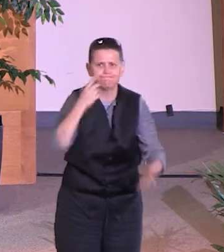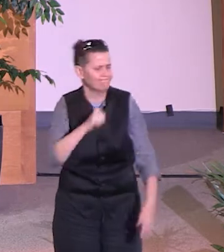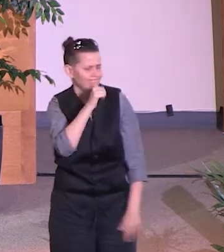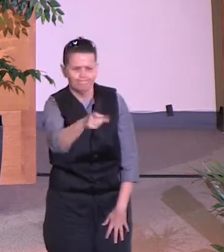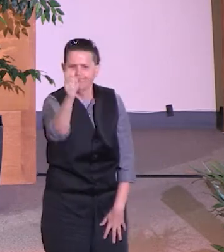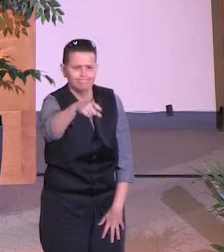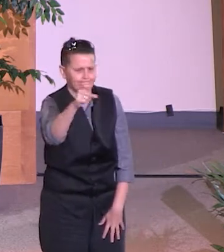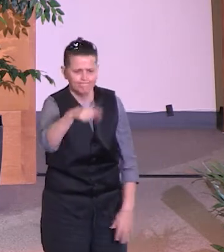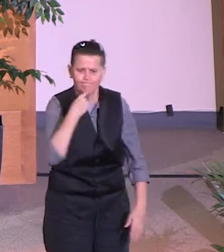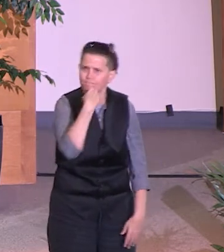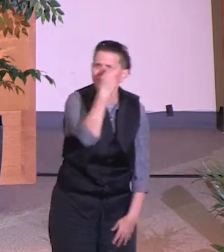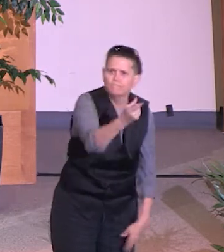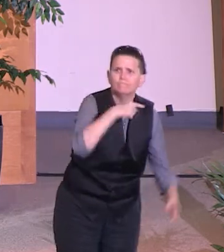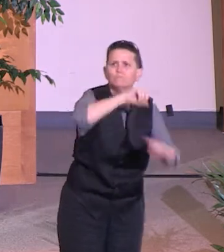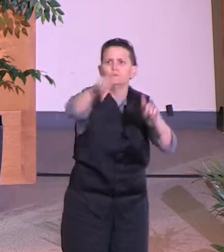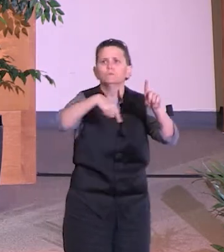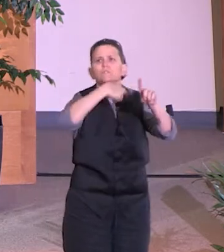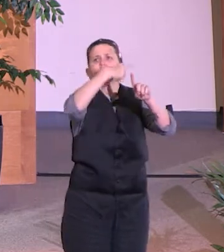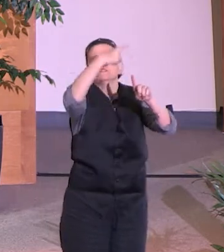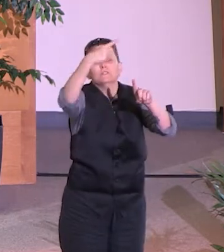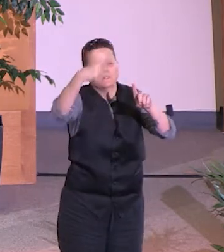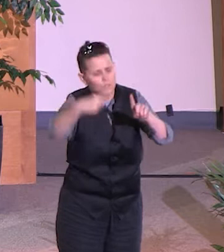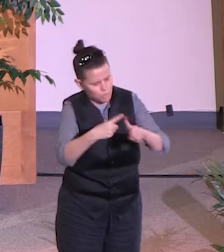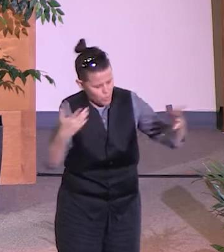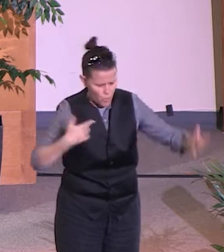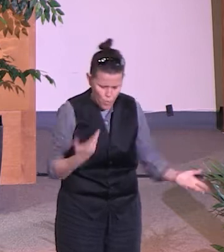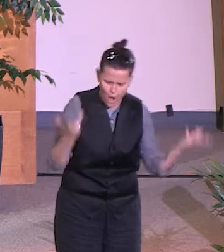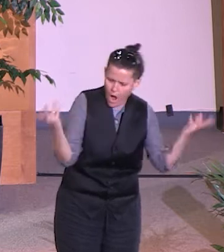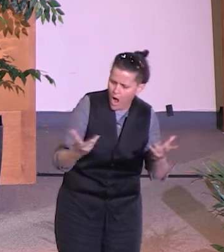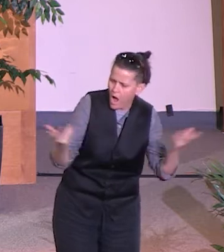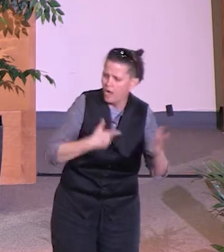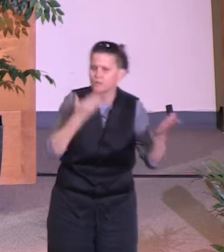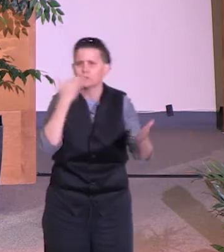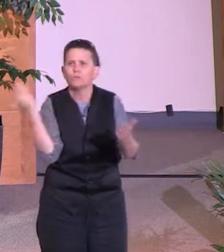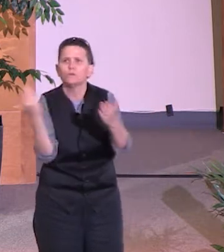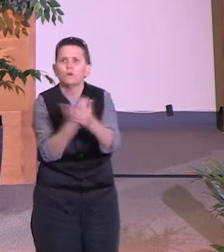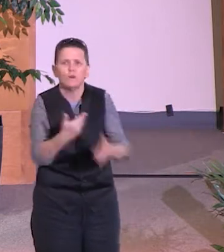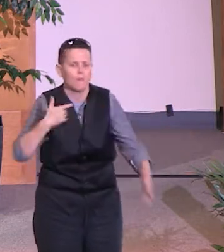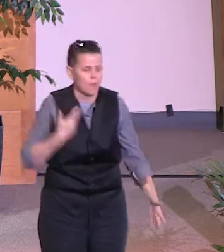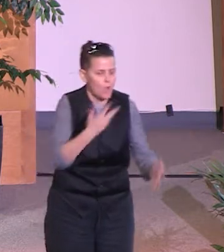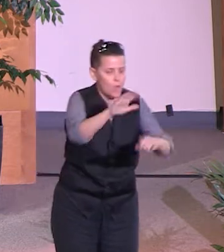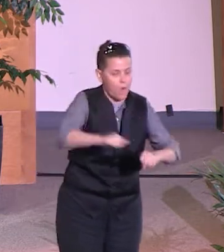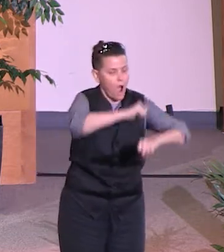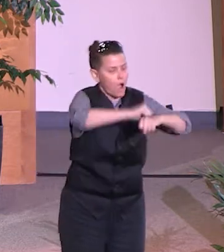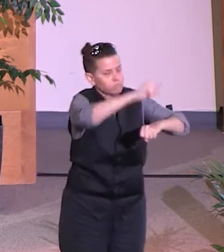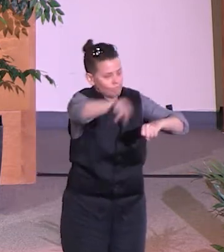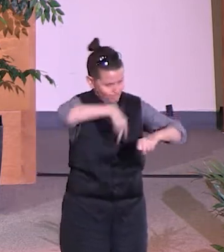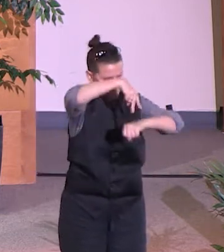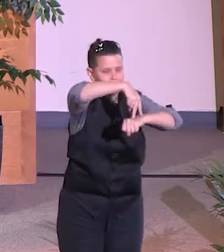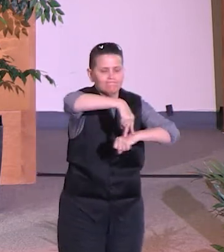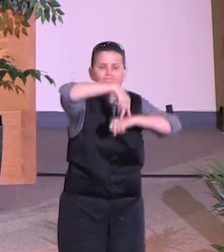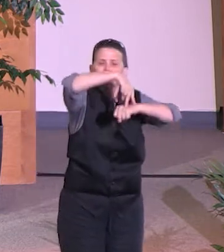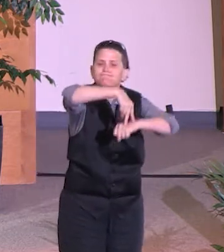anybody to tell him what to do. Stand on the rock. Yes, Lord, stand on the rock. It's gonna